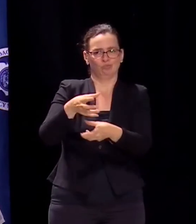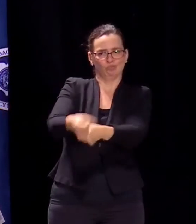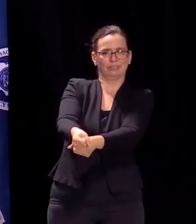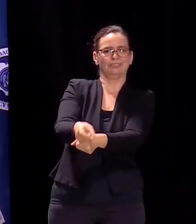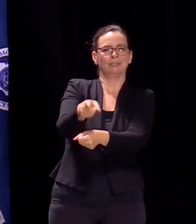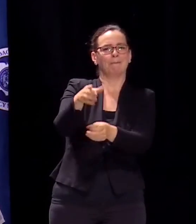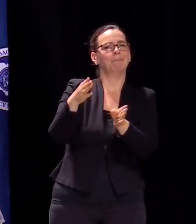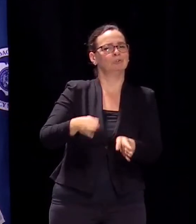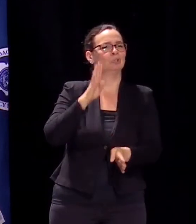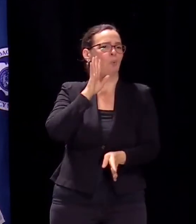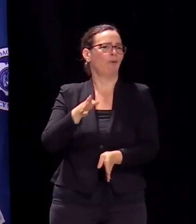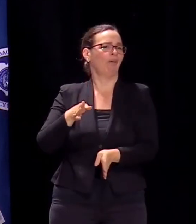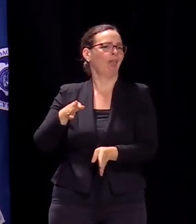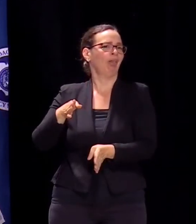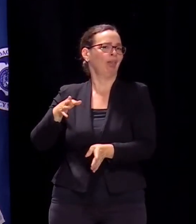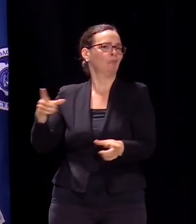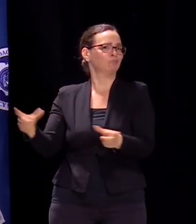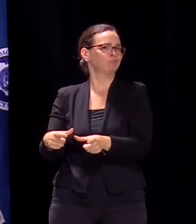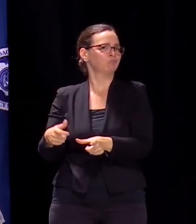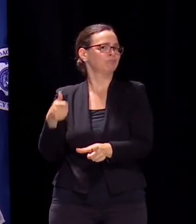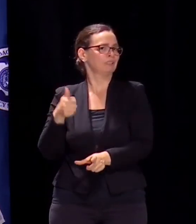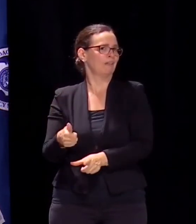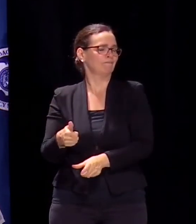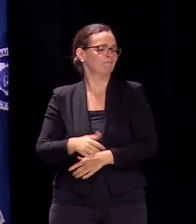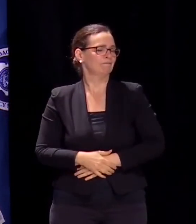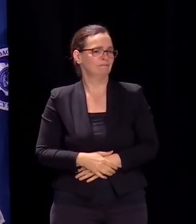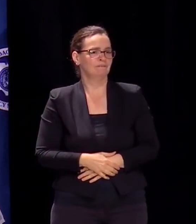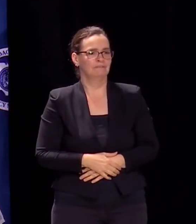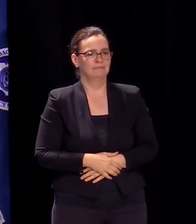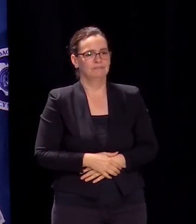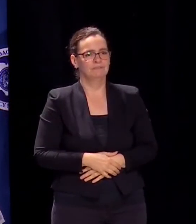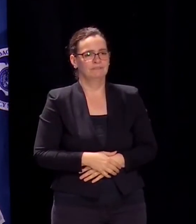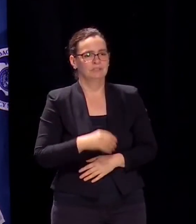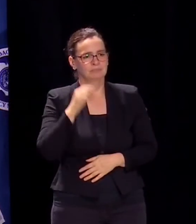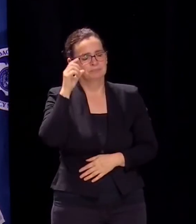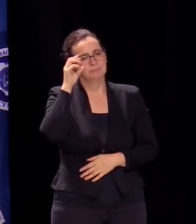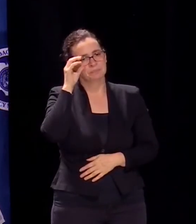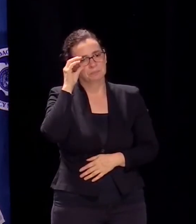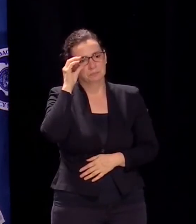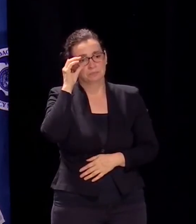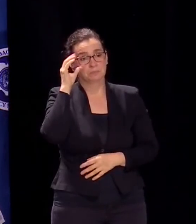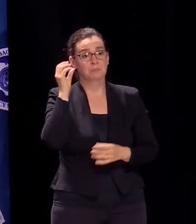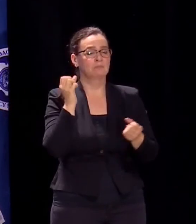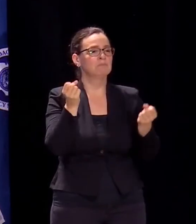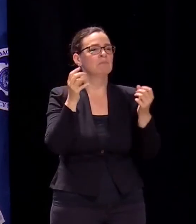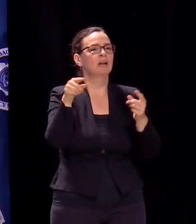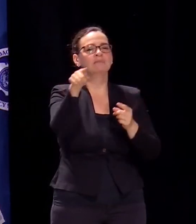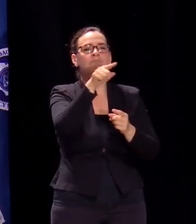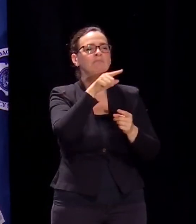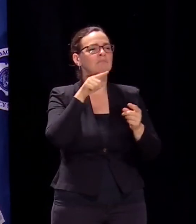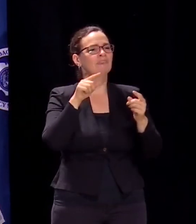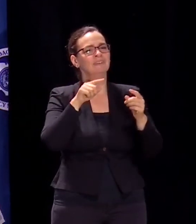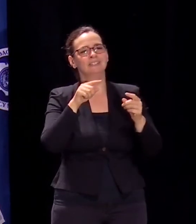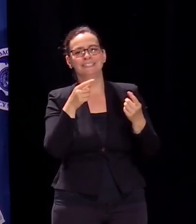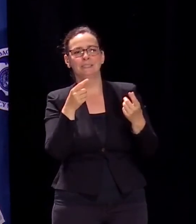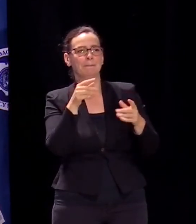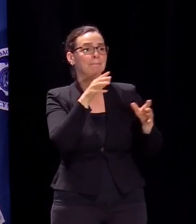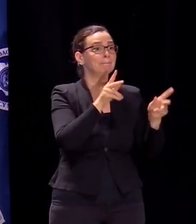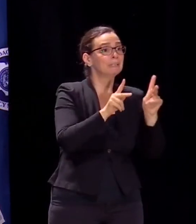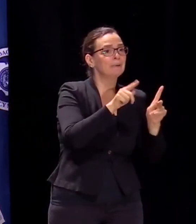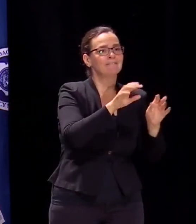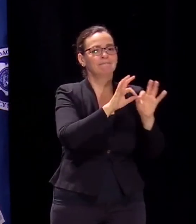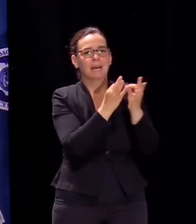So a lot of folks that will reassess, they don't want to put their families potentially in a situation where they can get sick.